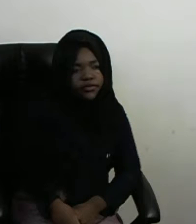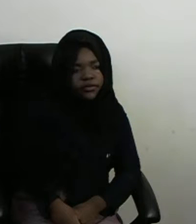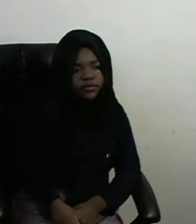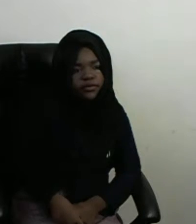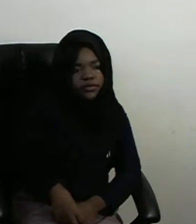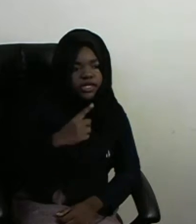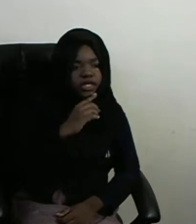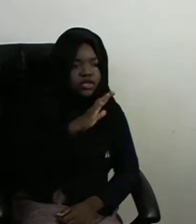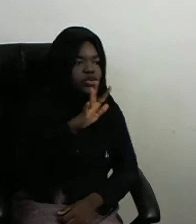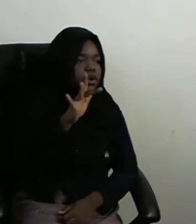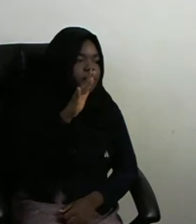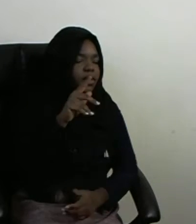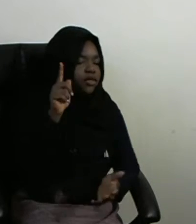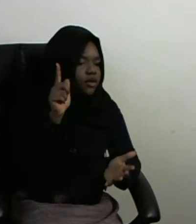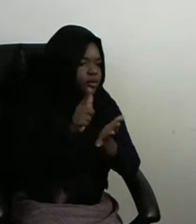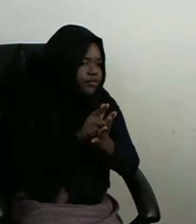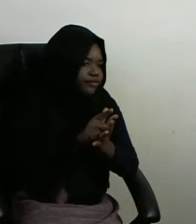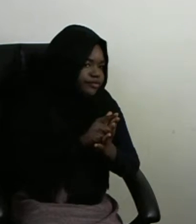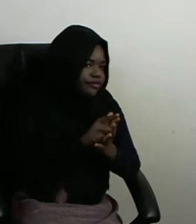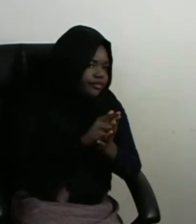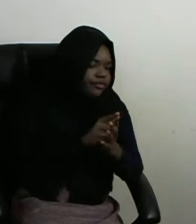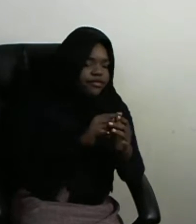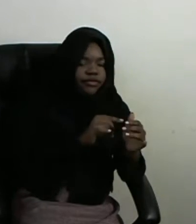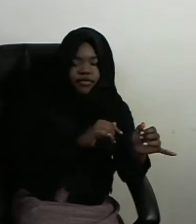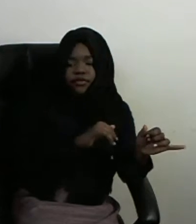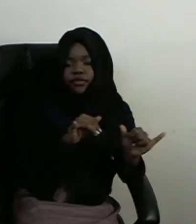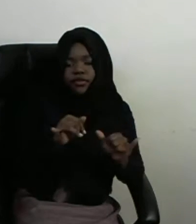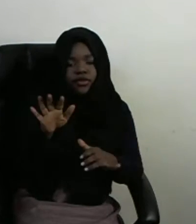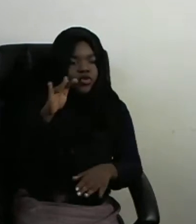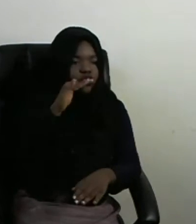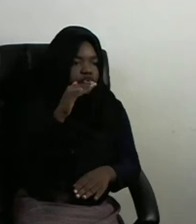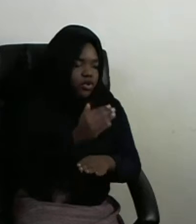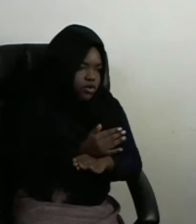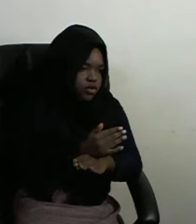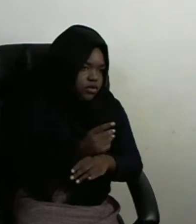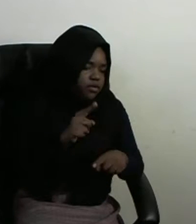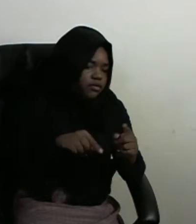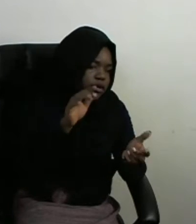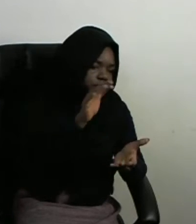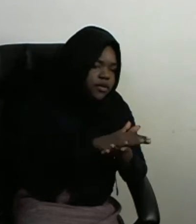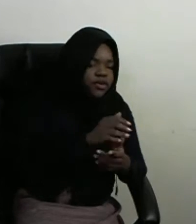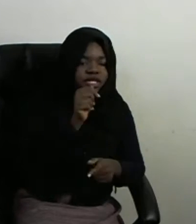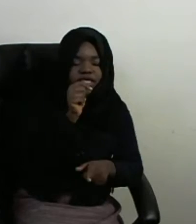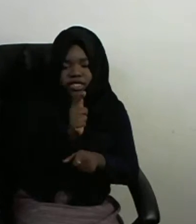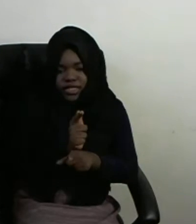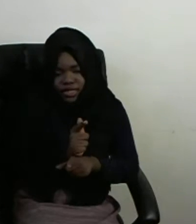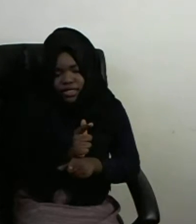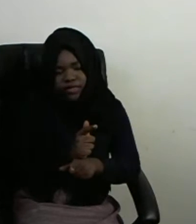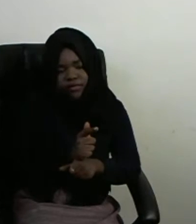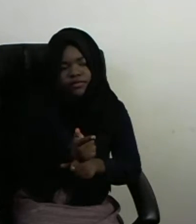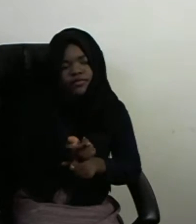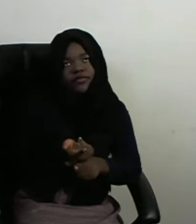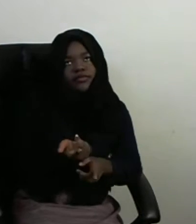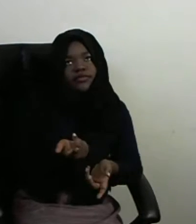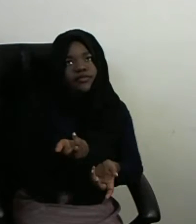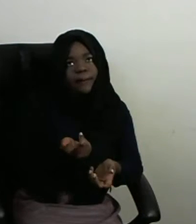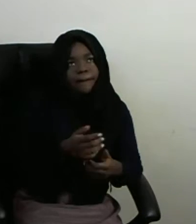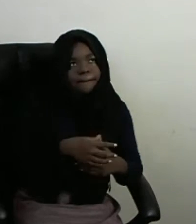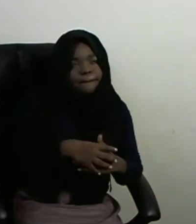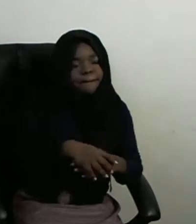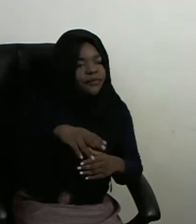your mothers are prohibited for you. Likewise are your daughters, your sisters,